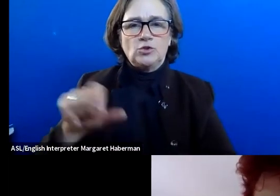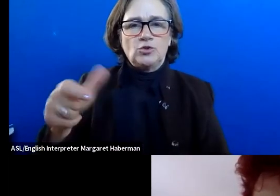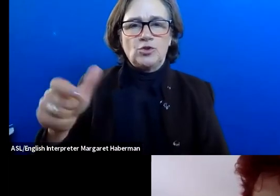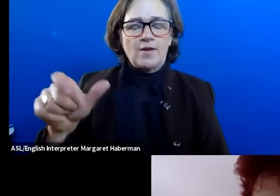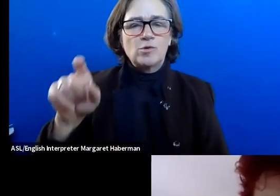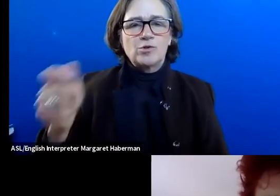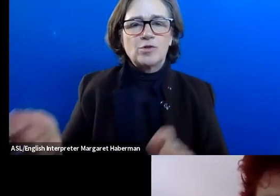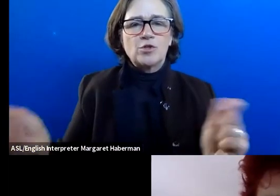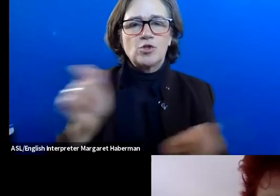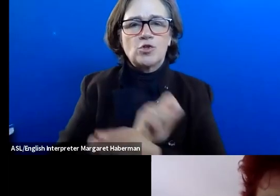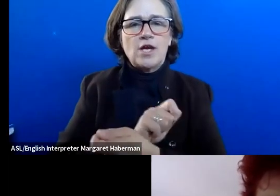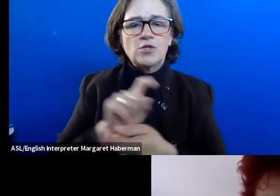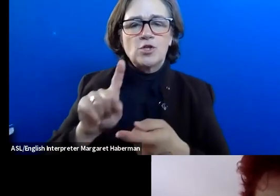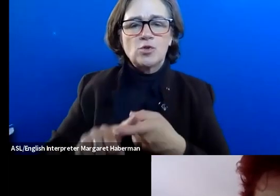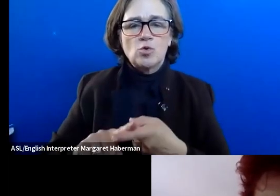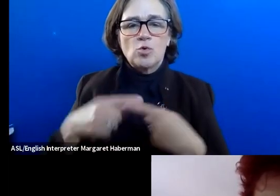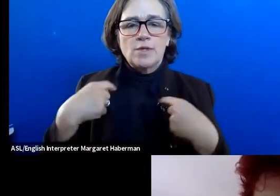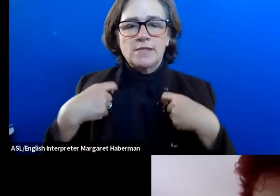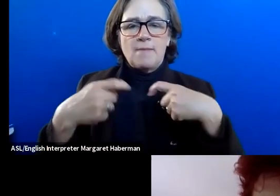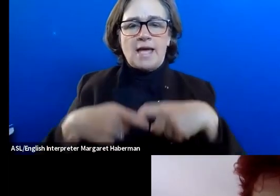I believe that will correct it.